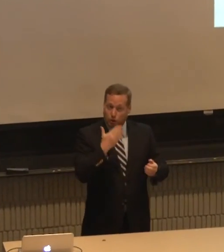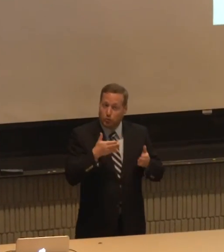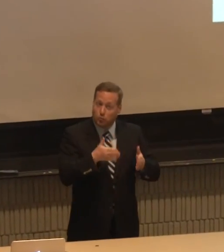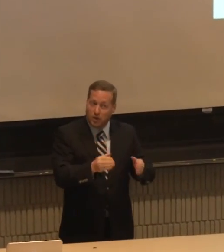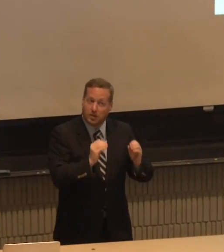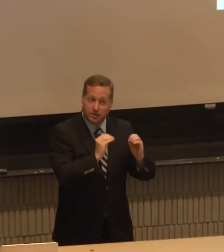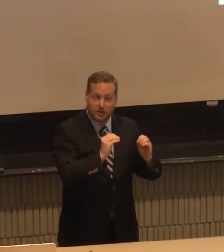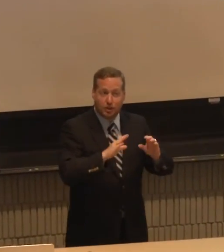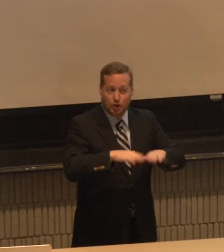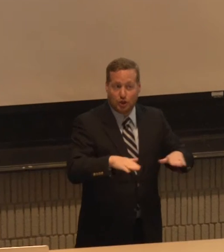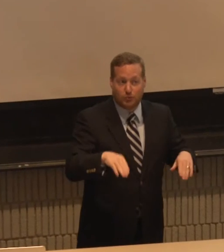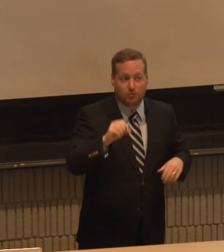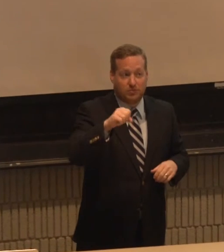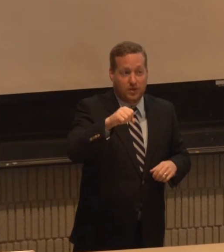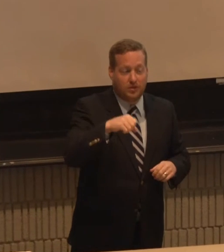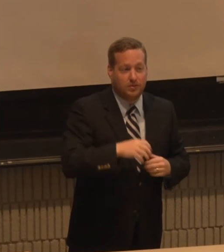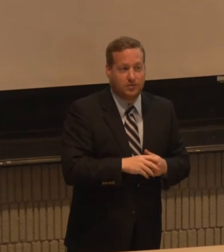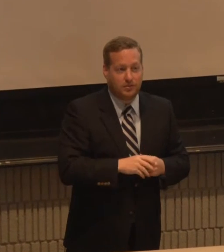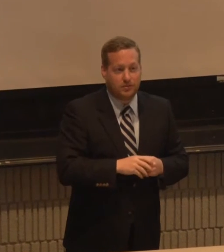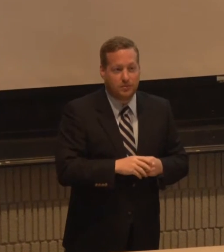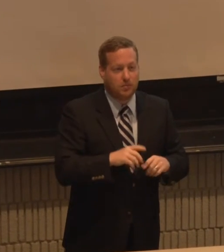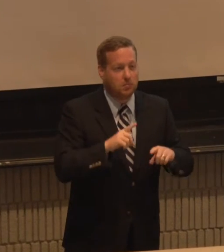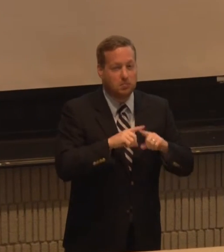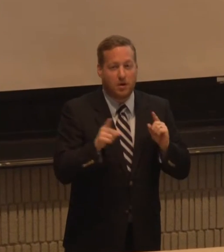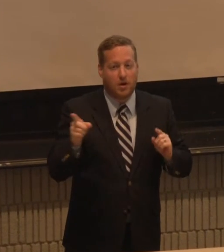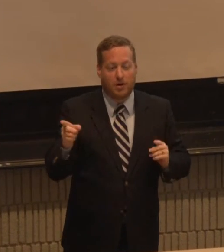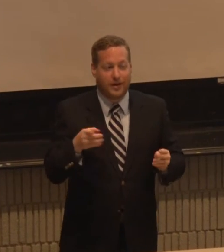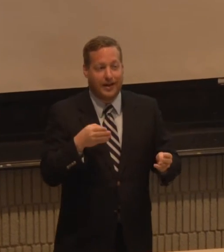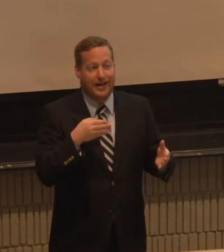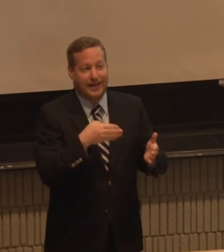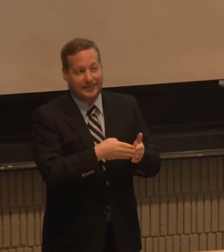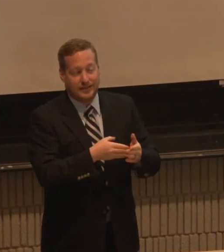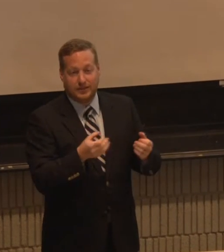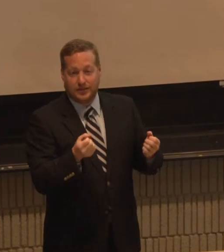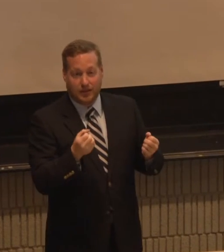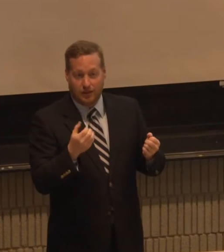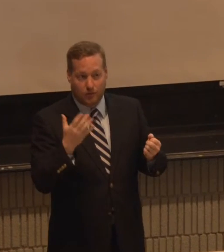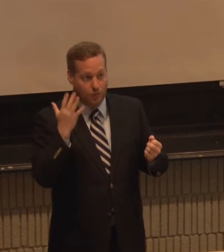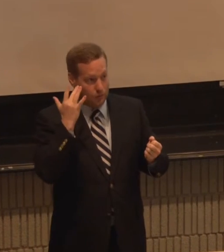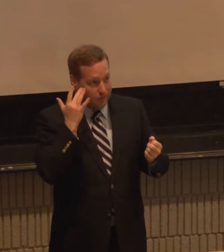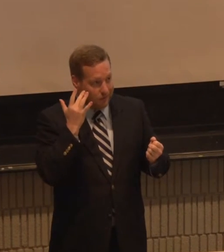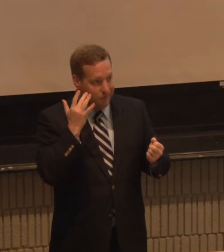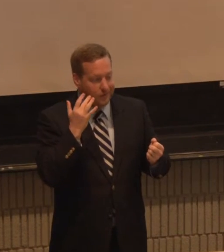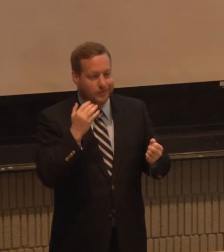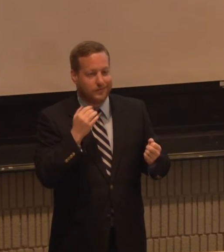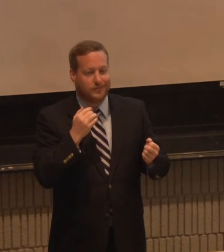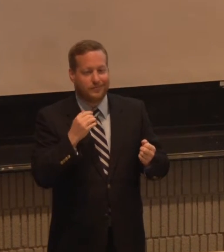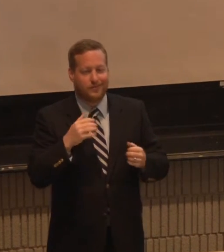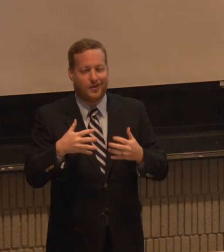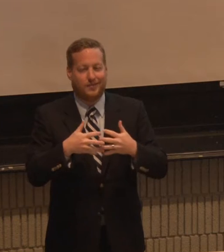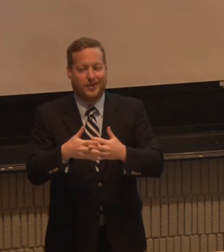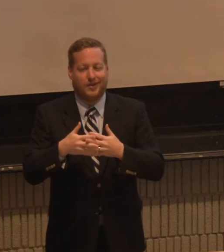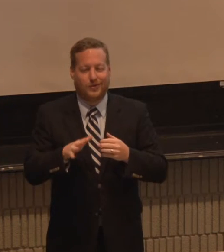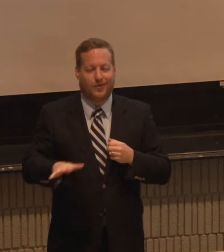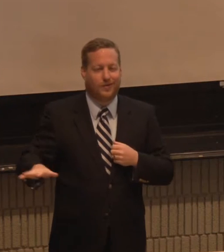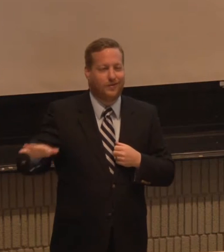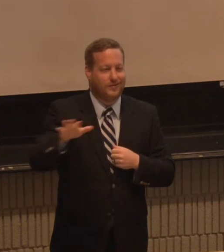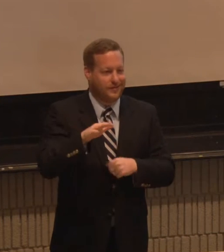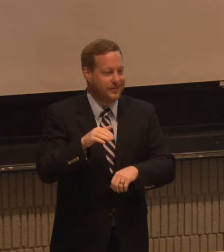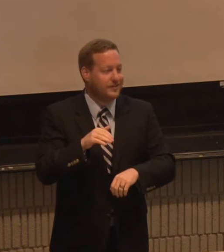And he thought sign language was a good way to teach children, but he actually lobbied against